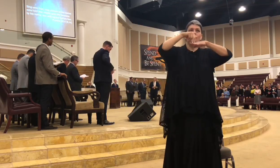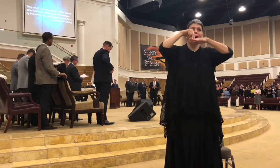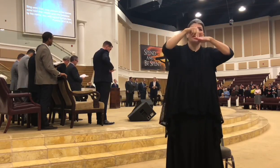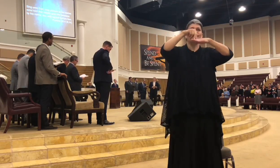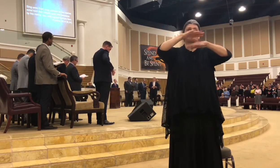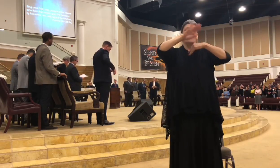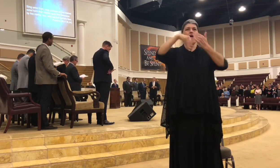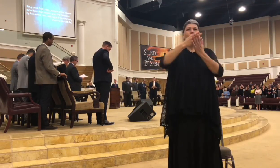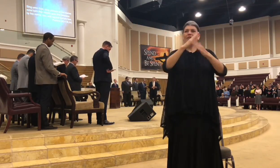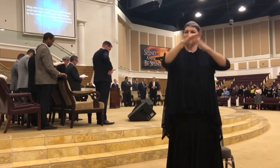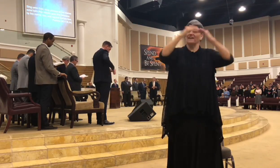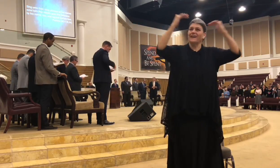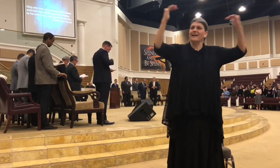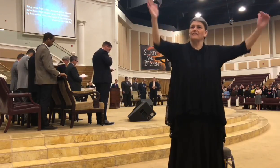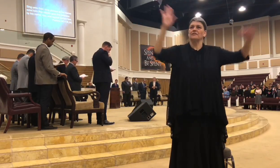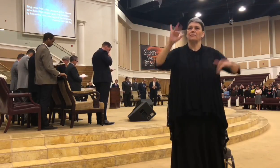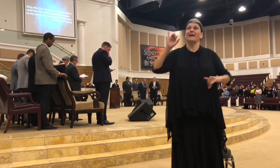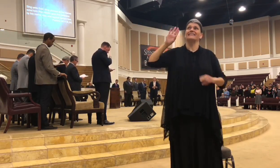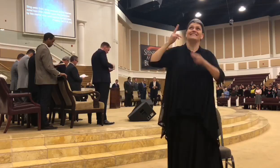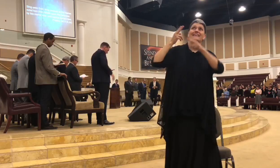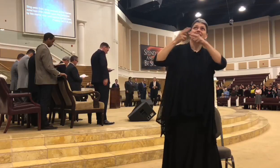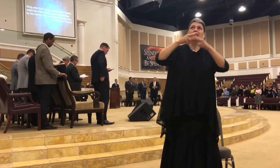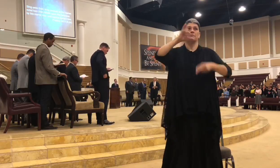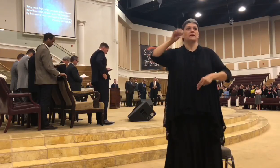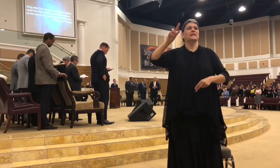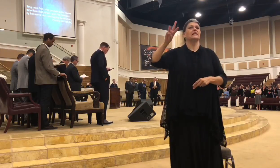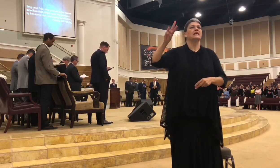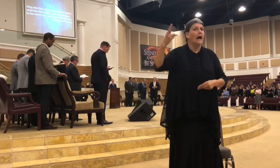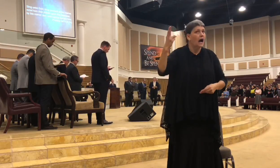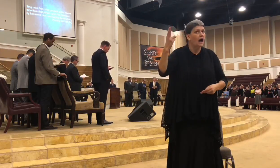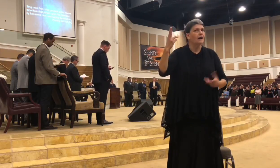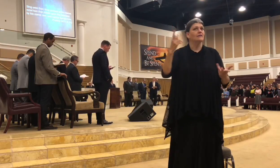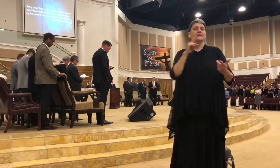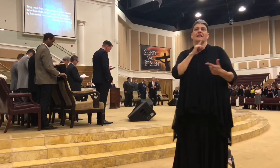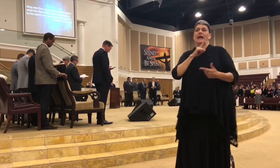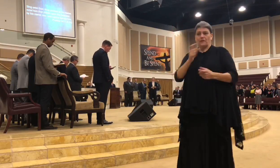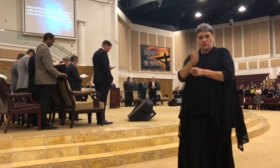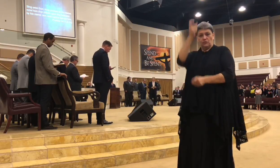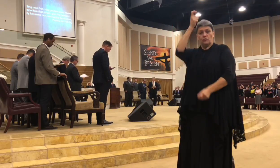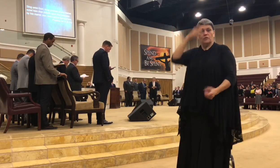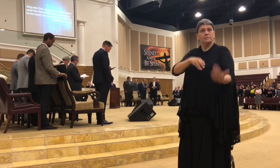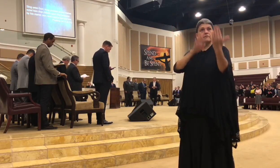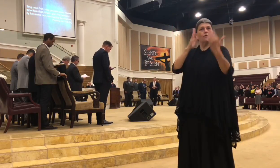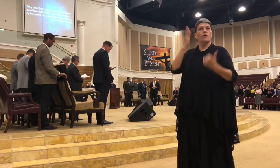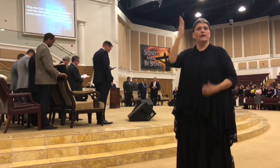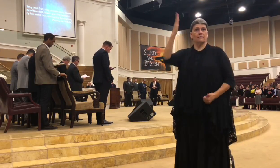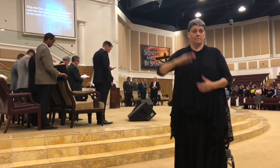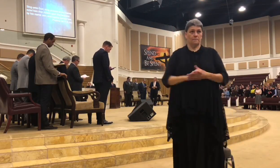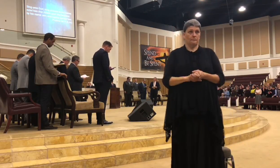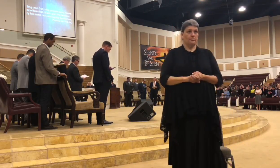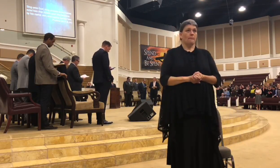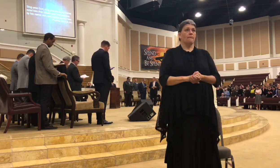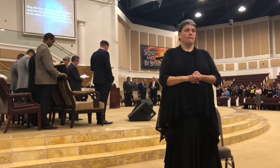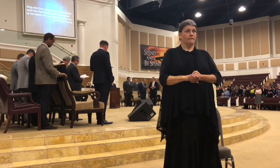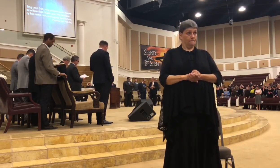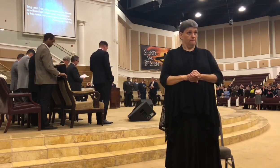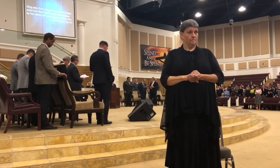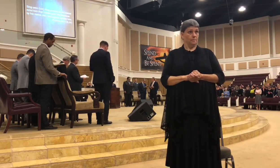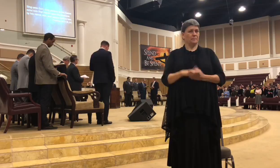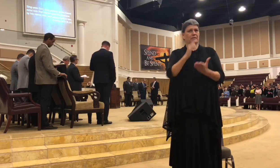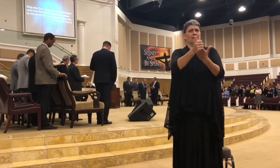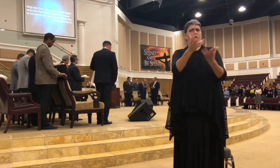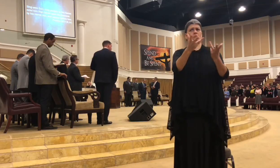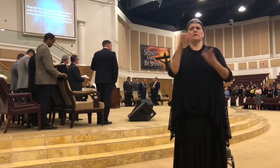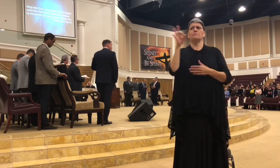heavens by his name Yah, and rejoice before him. Amen. I